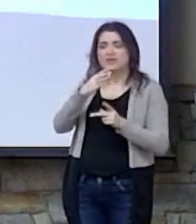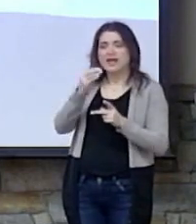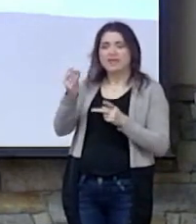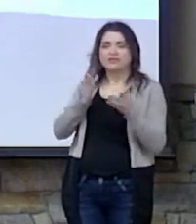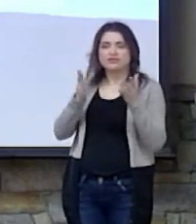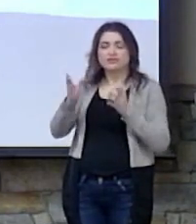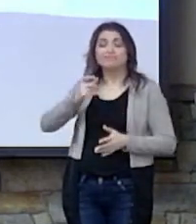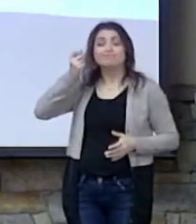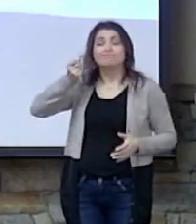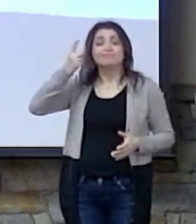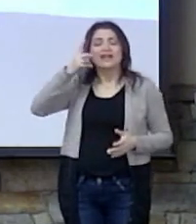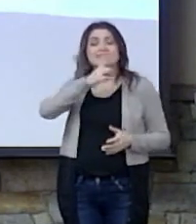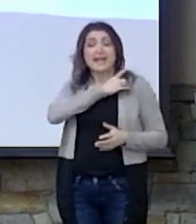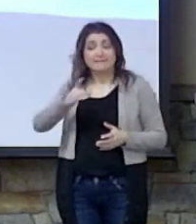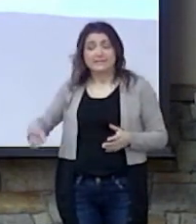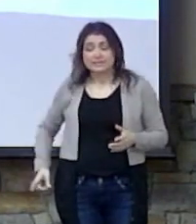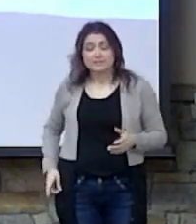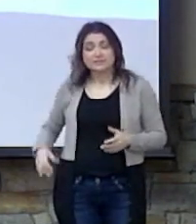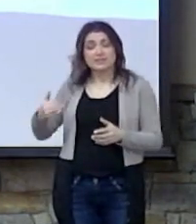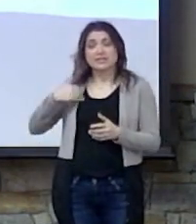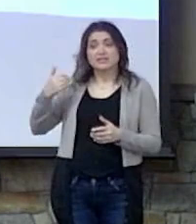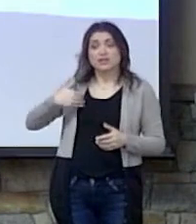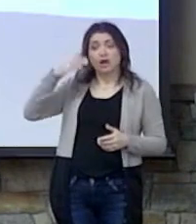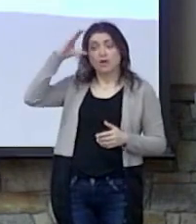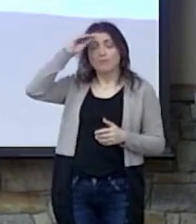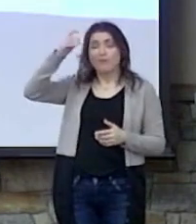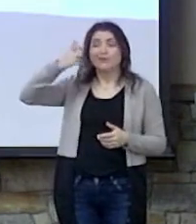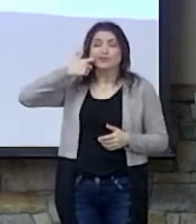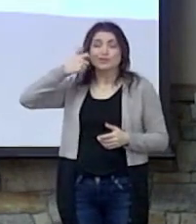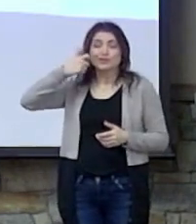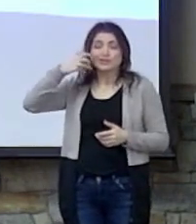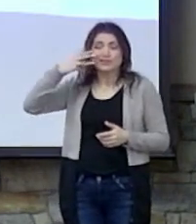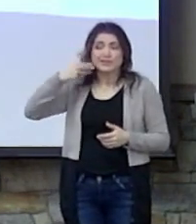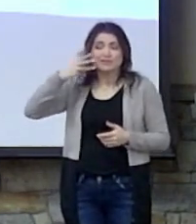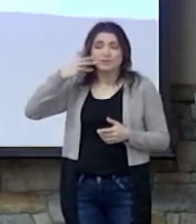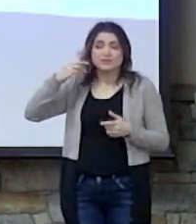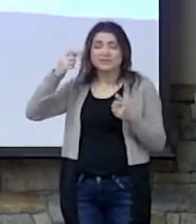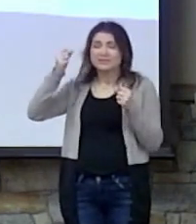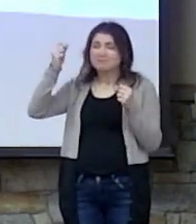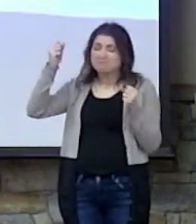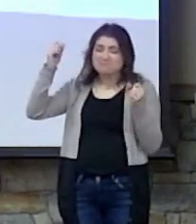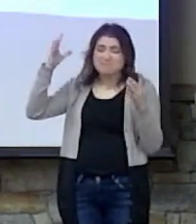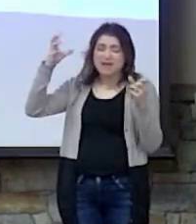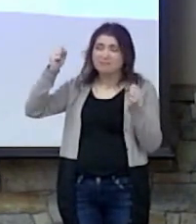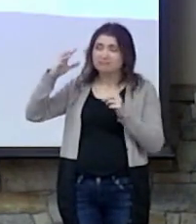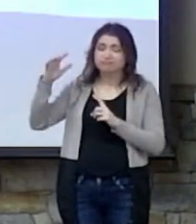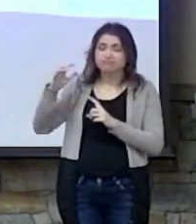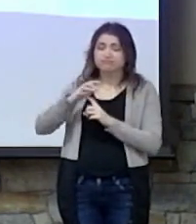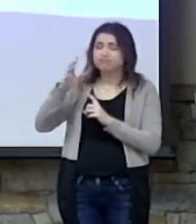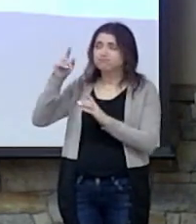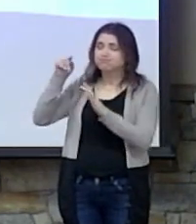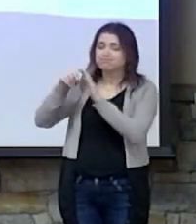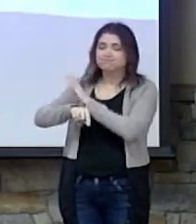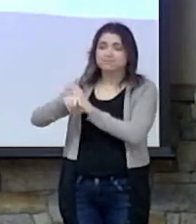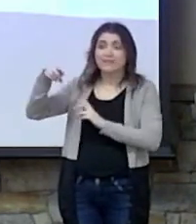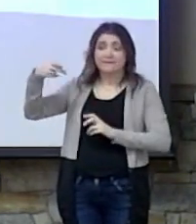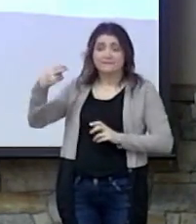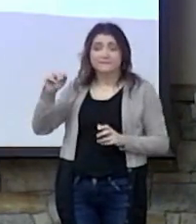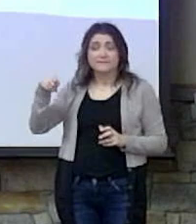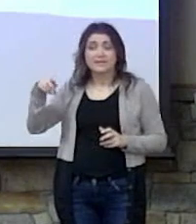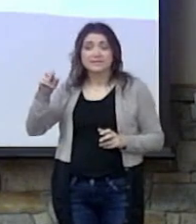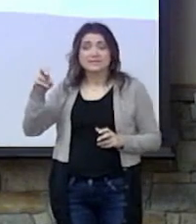see, David, as a young boy, has just experienced this incredible victory. And Saul brings him into his